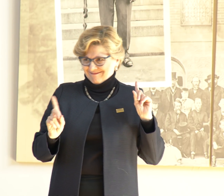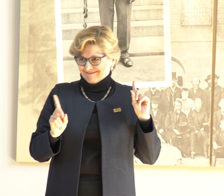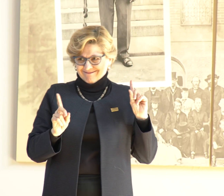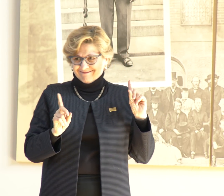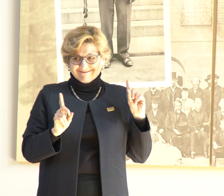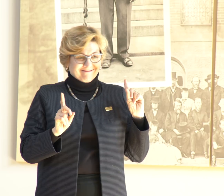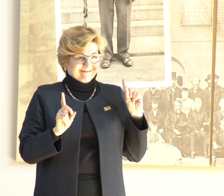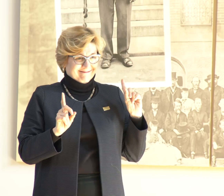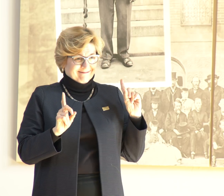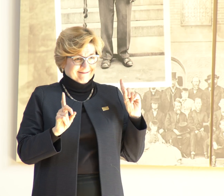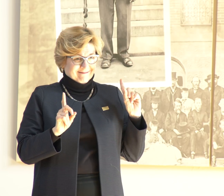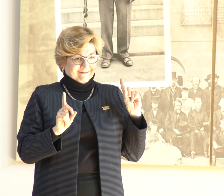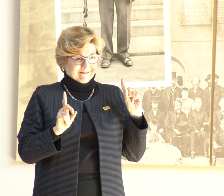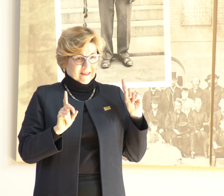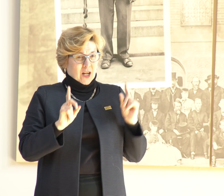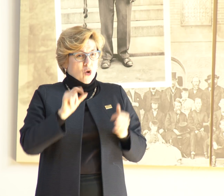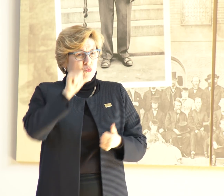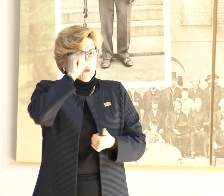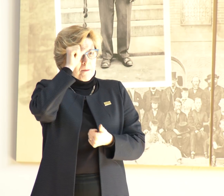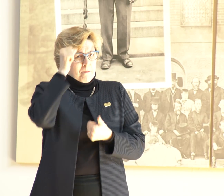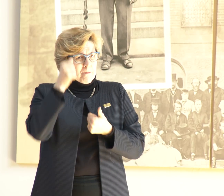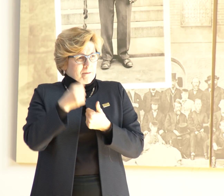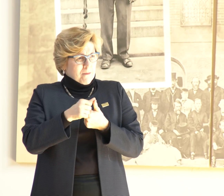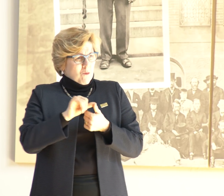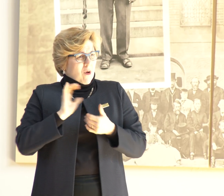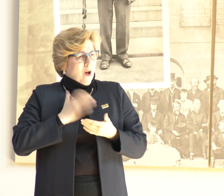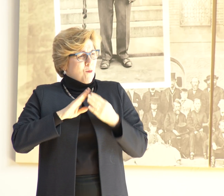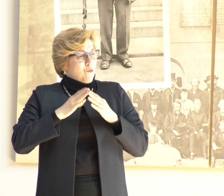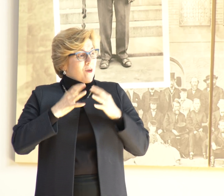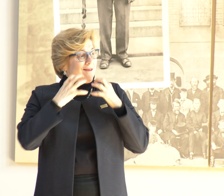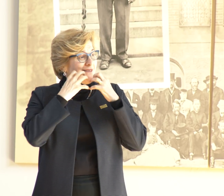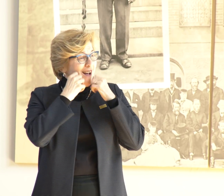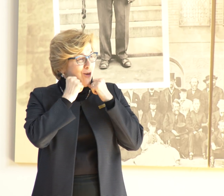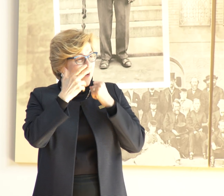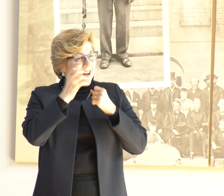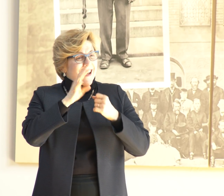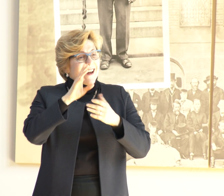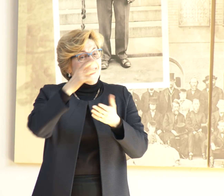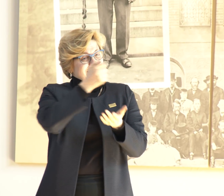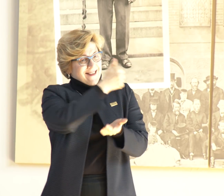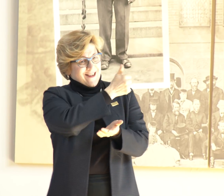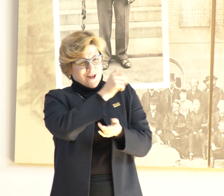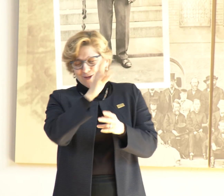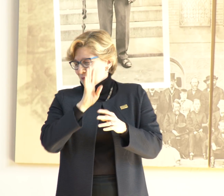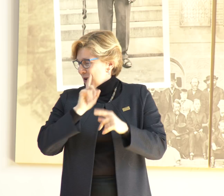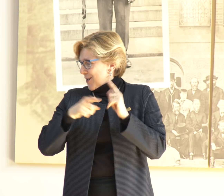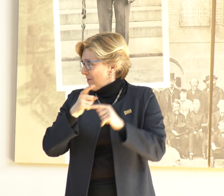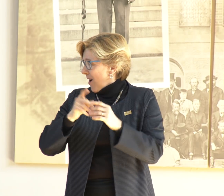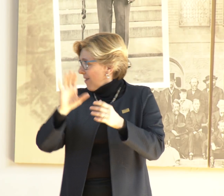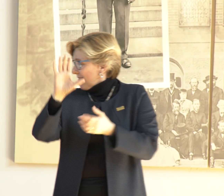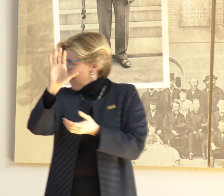The fact that you are not here on this stage doesn't mean that your stories are not important. Remember,